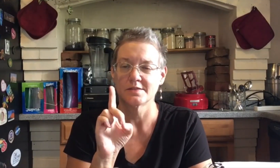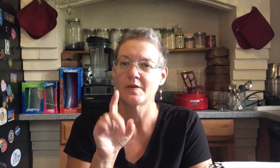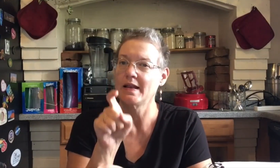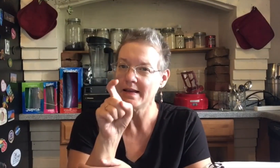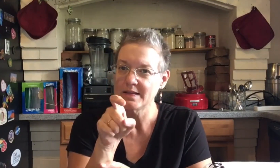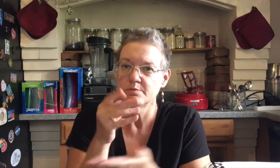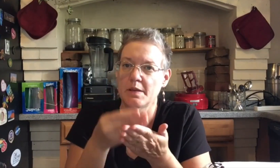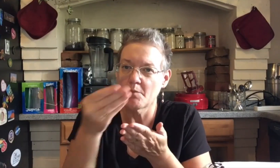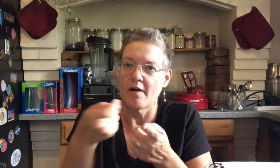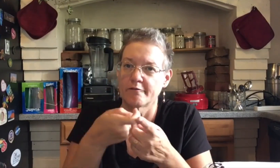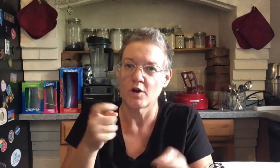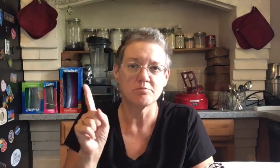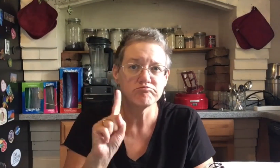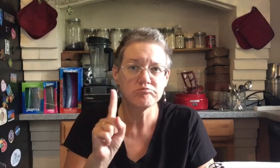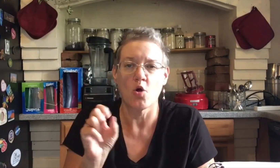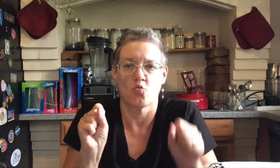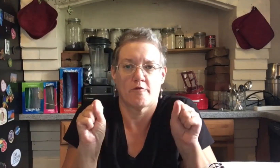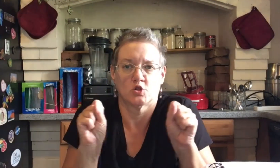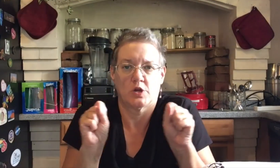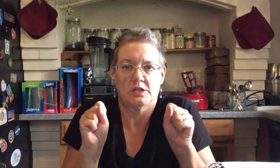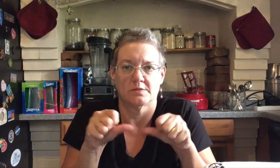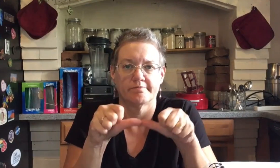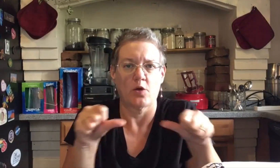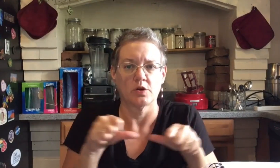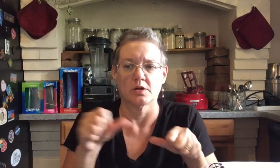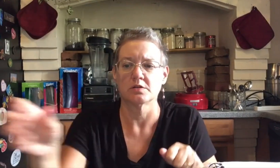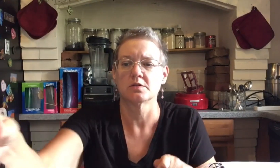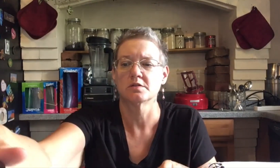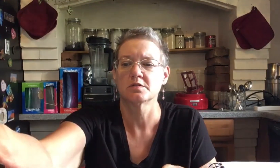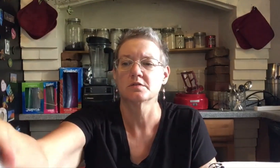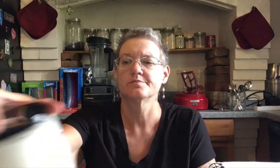hydrogenated. It's going to have to come from the refrigerated section.